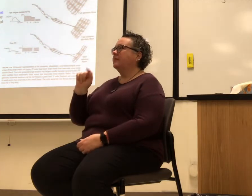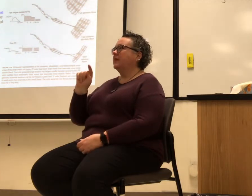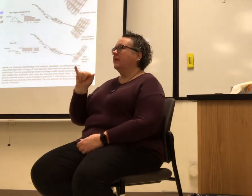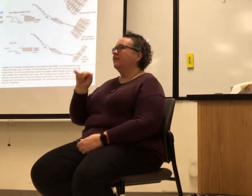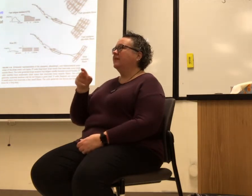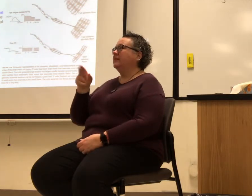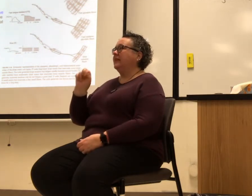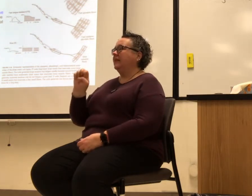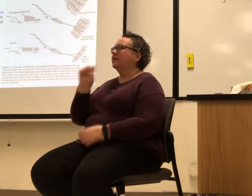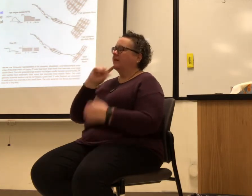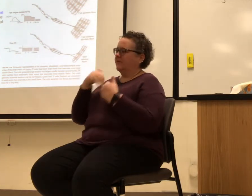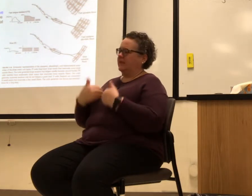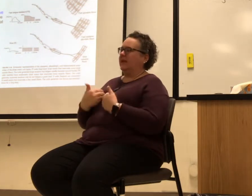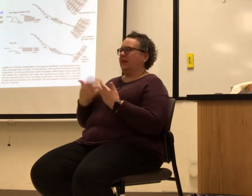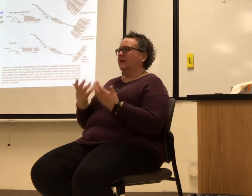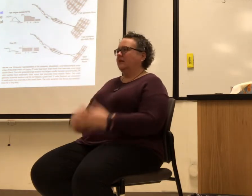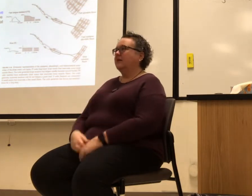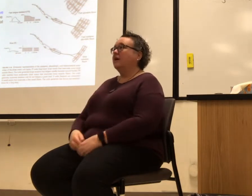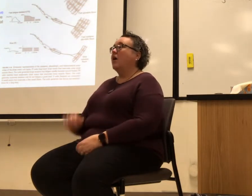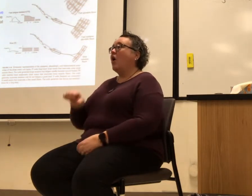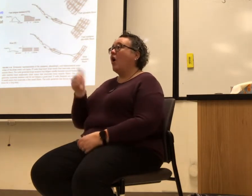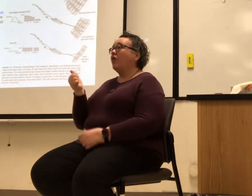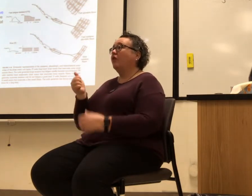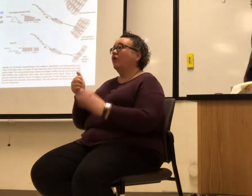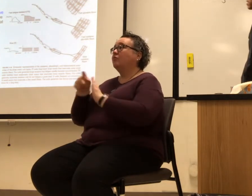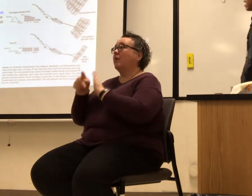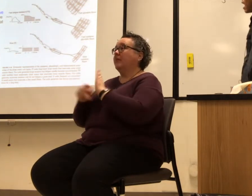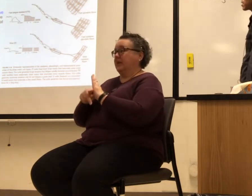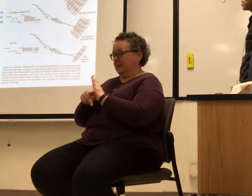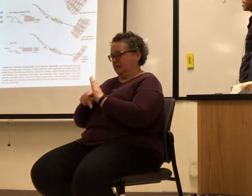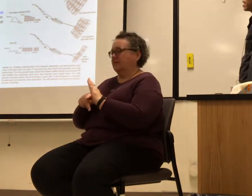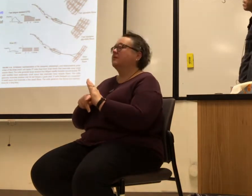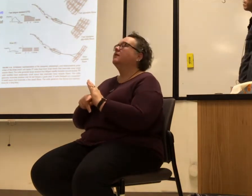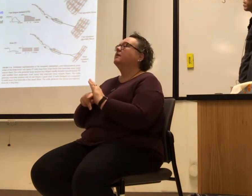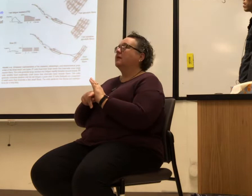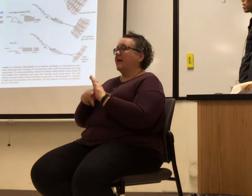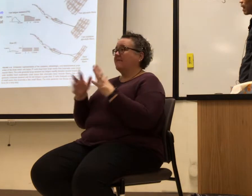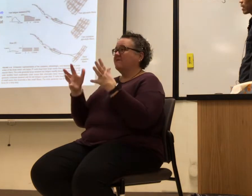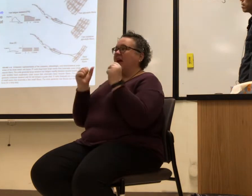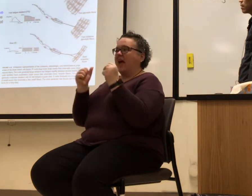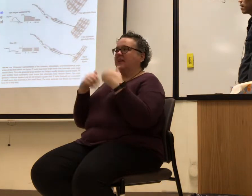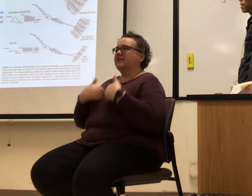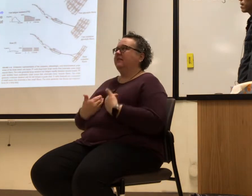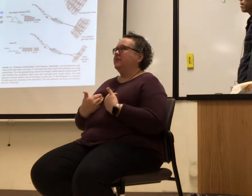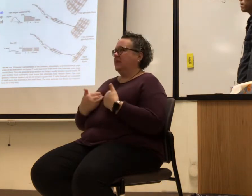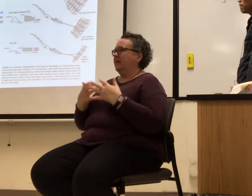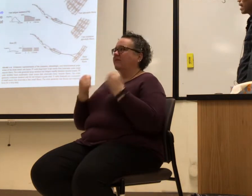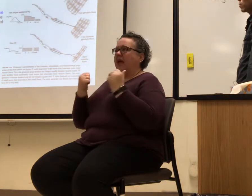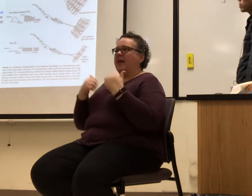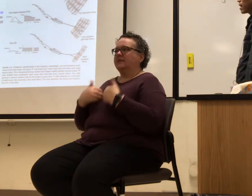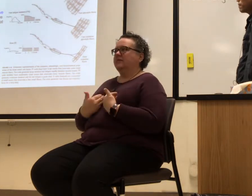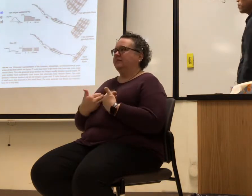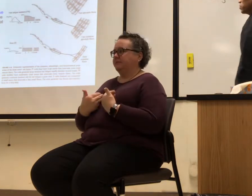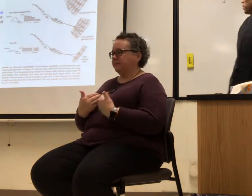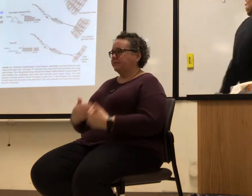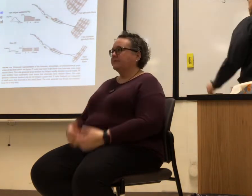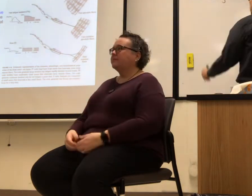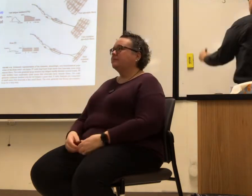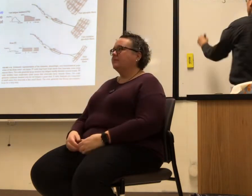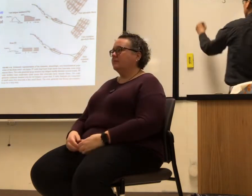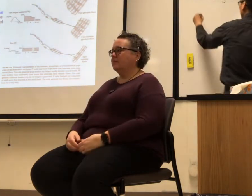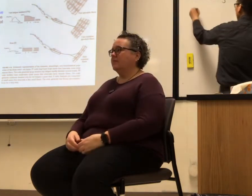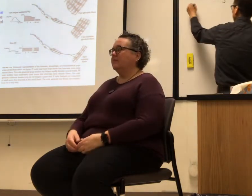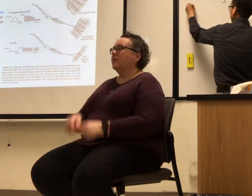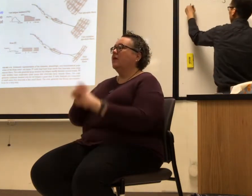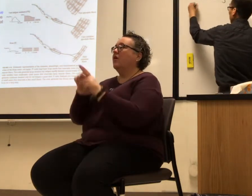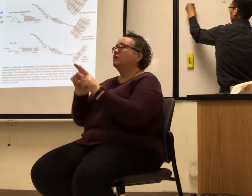that. Other properties is they're fast oxidative glycolytic fibers, FOG for